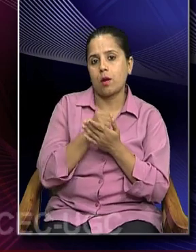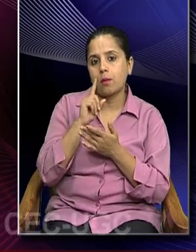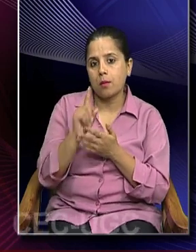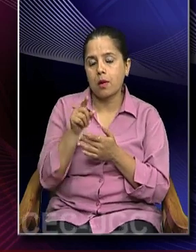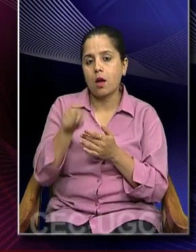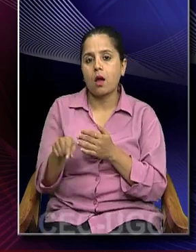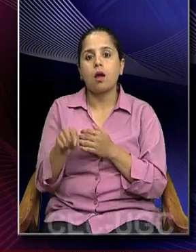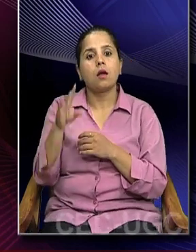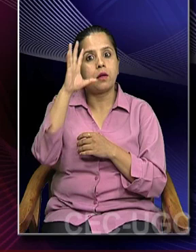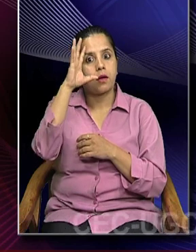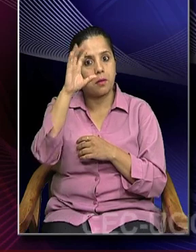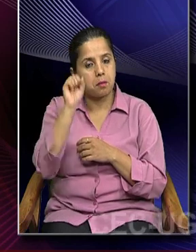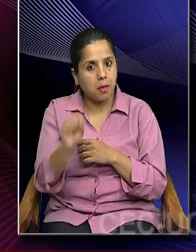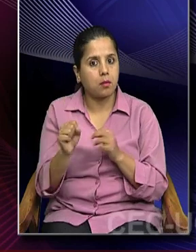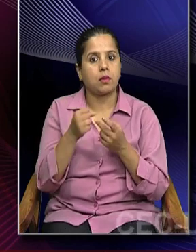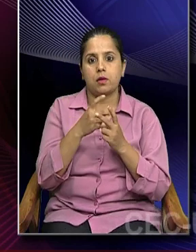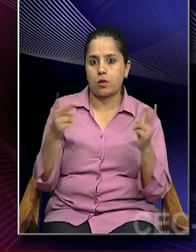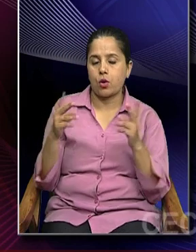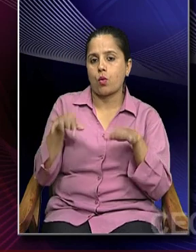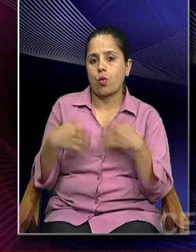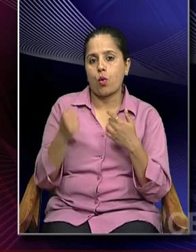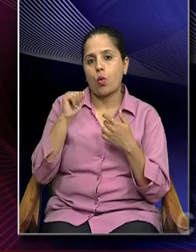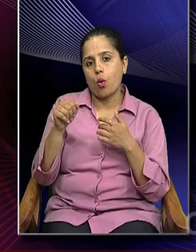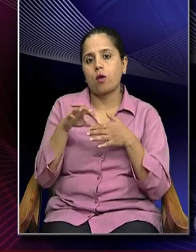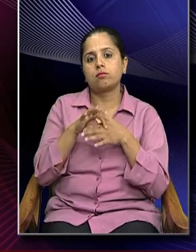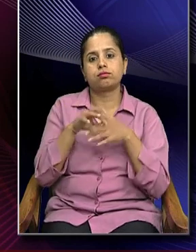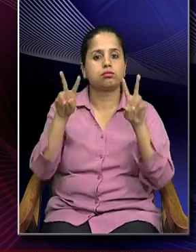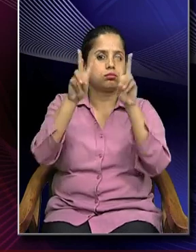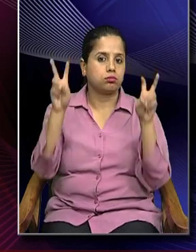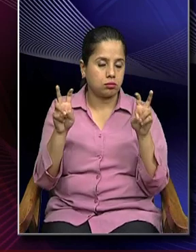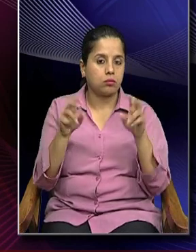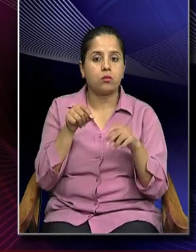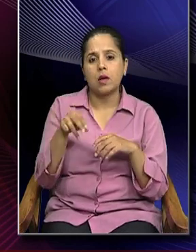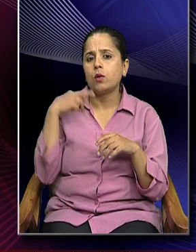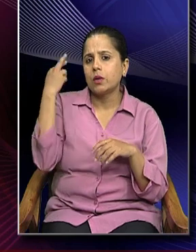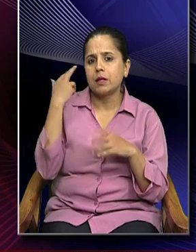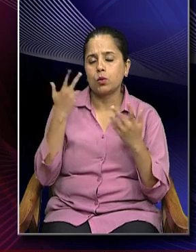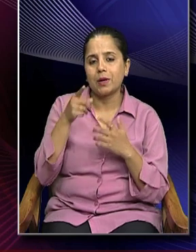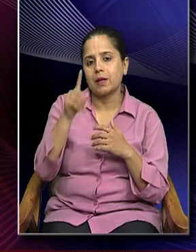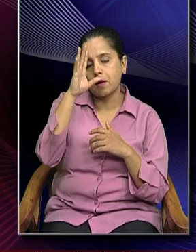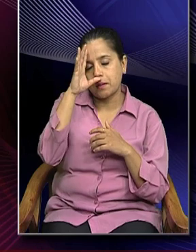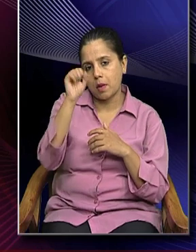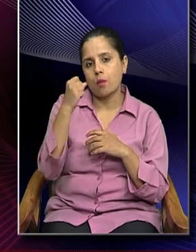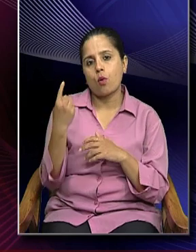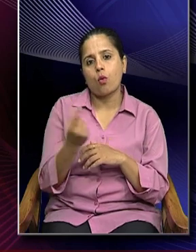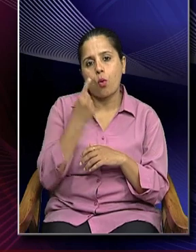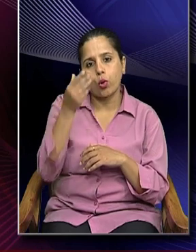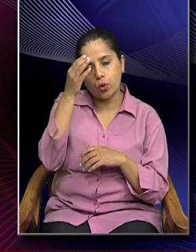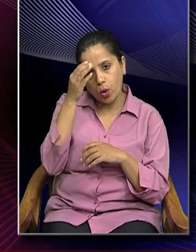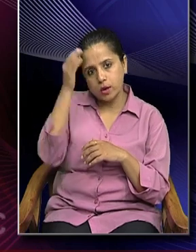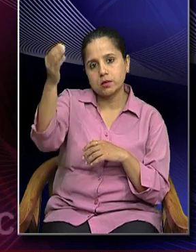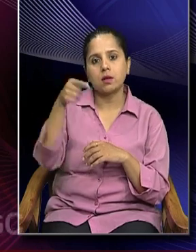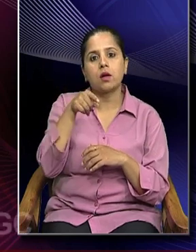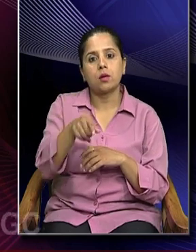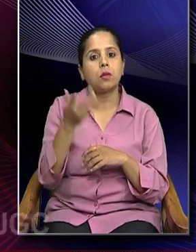rote memorization of the content, that is just remembering the concept which